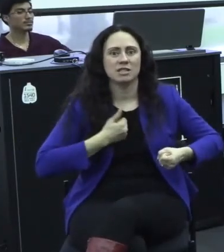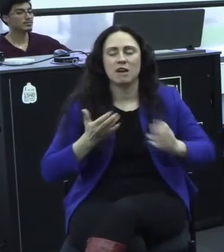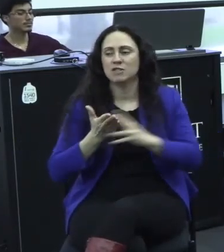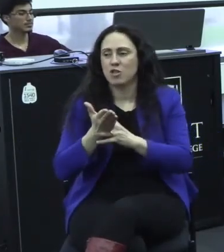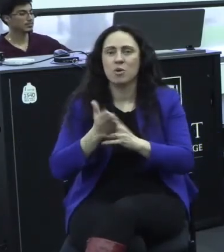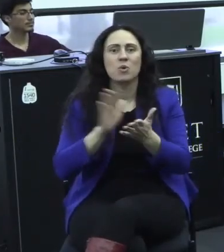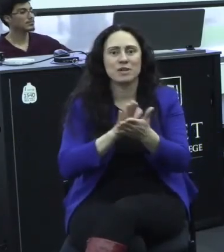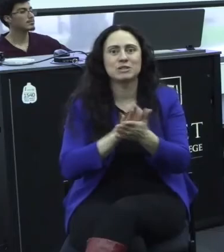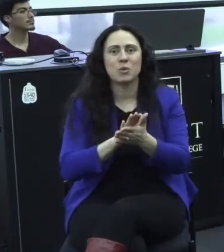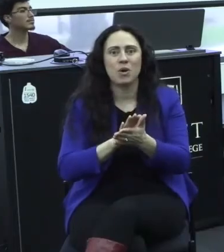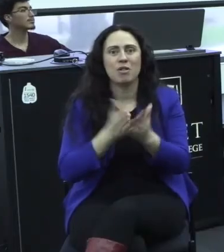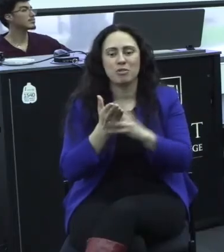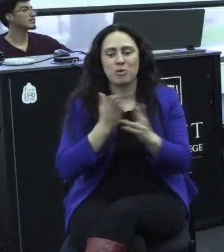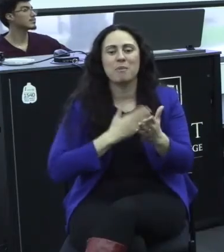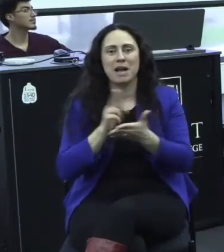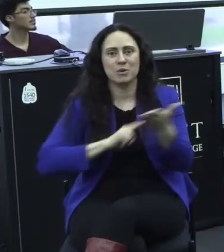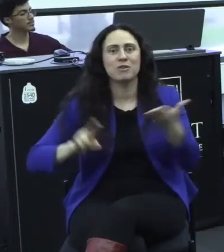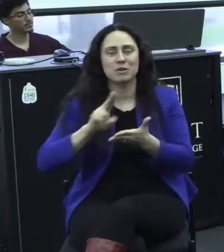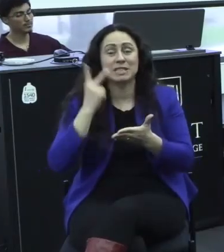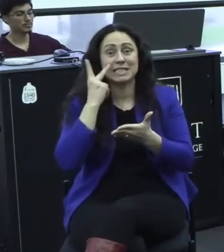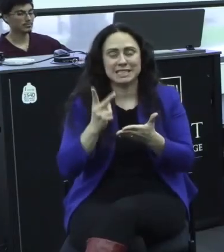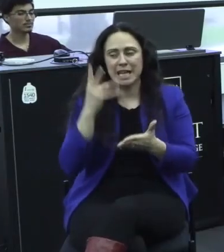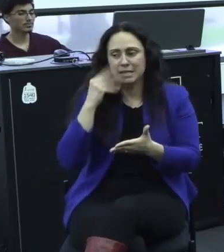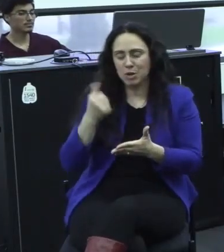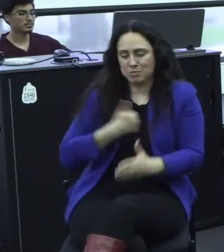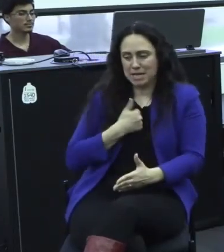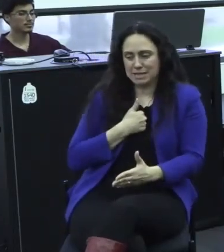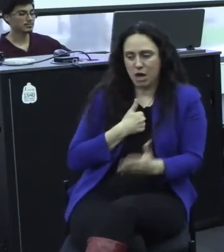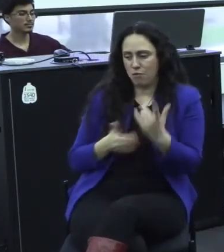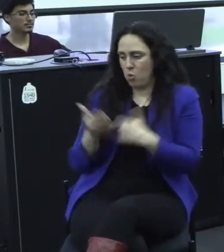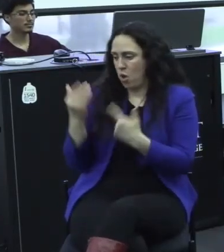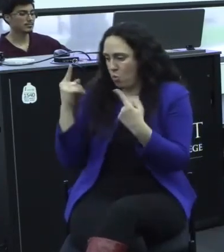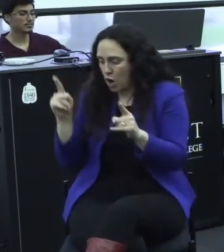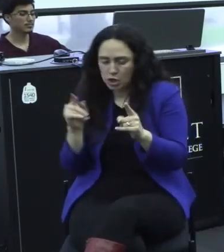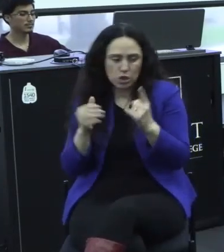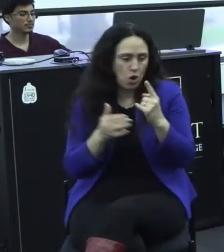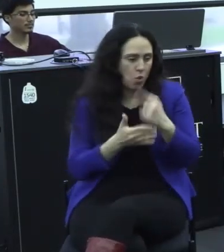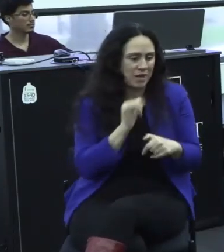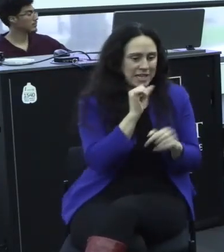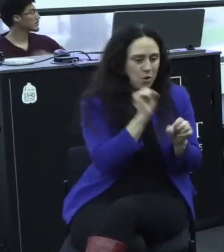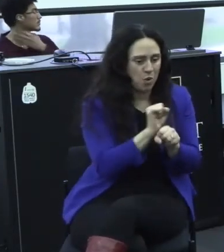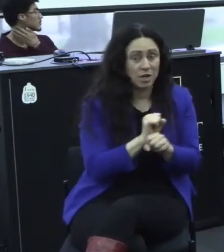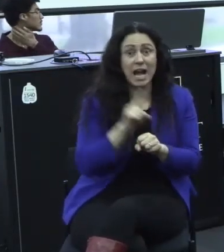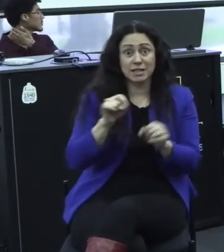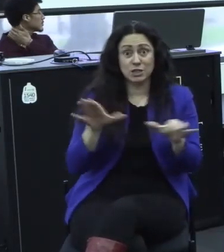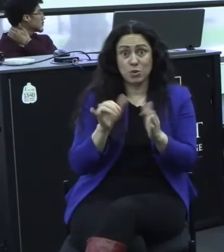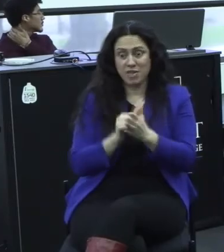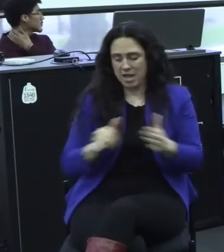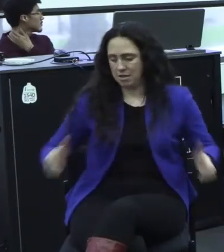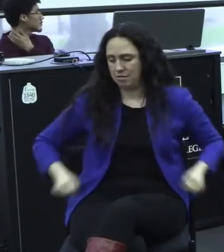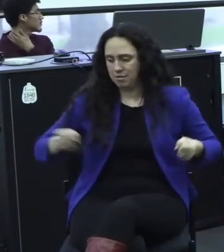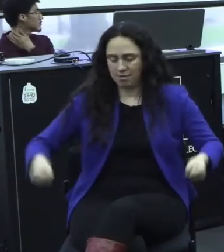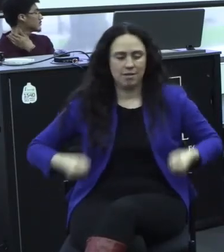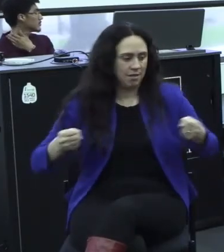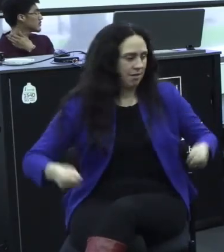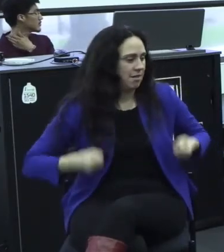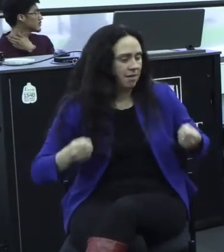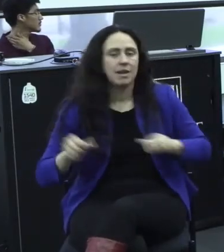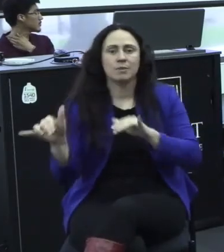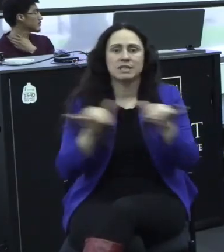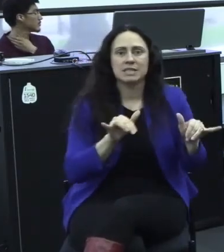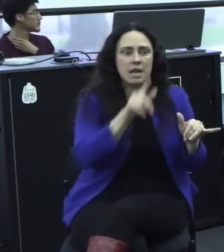the school, through my university, to see what worked and what didn't work. So we actually had to do that, and it was the same. You have to go